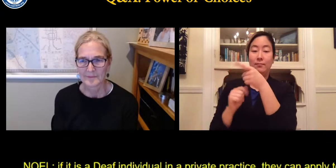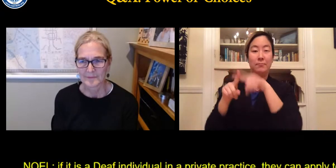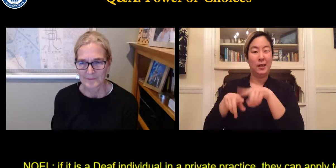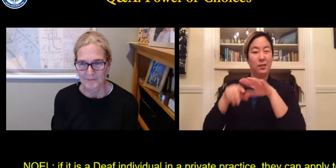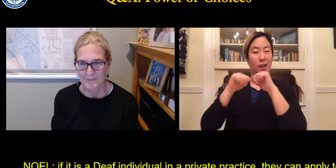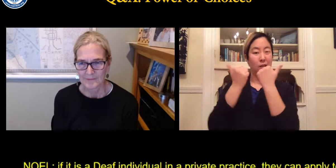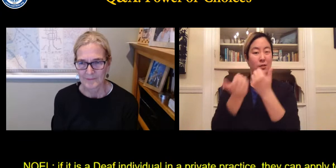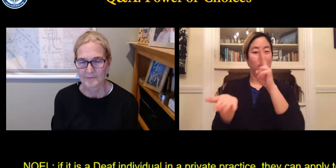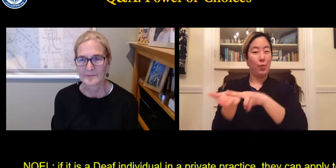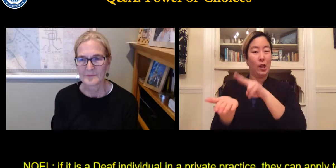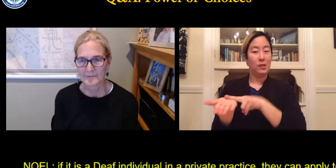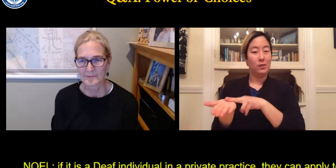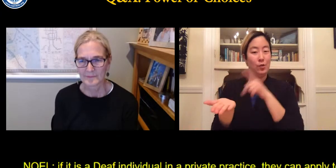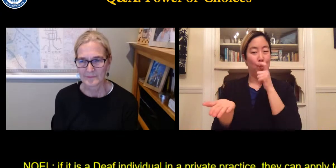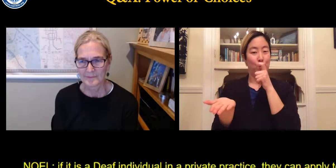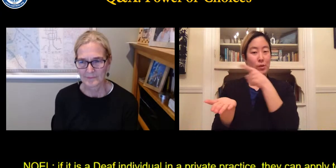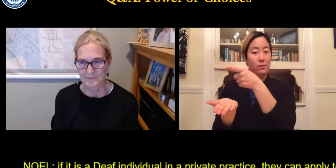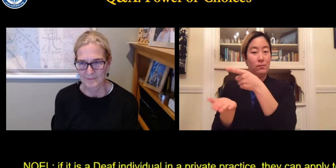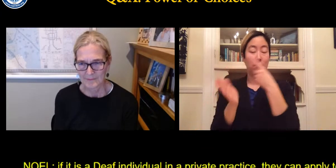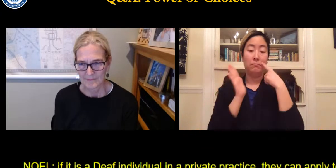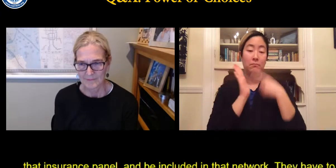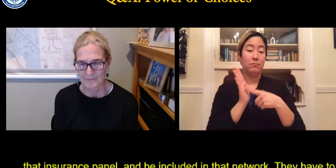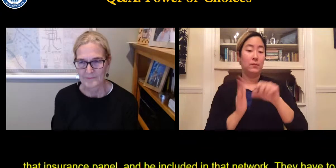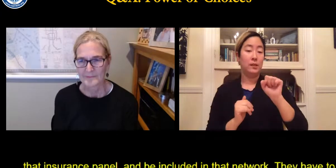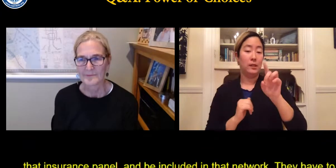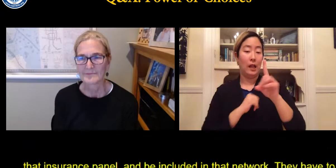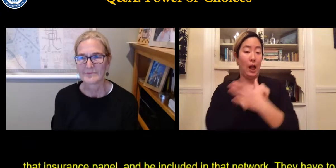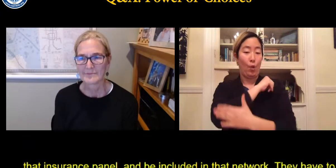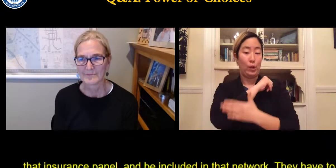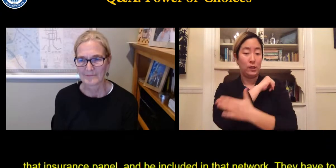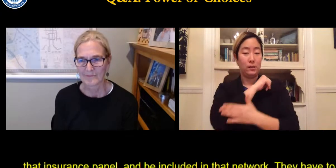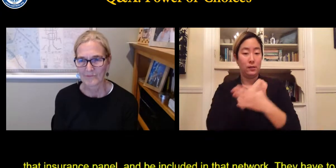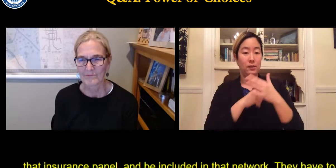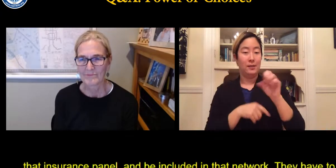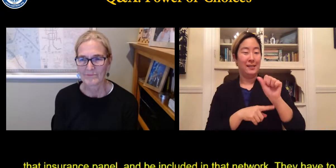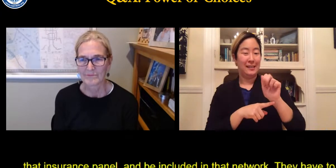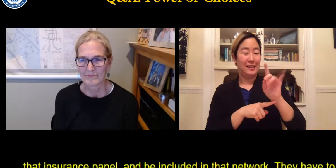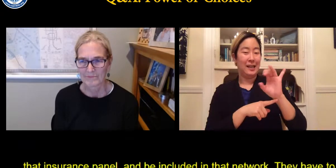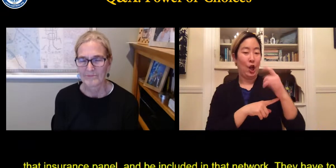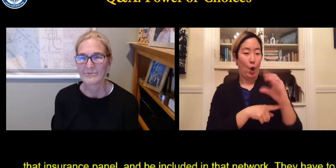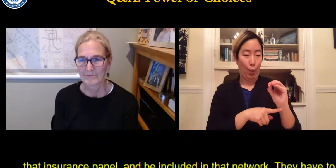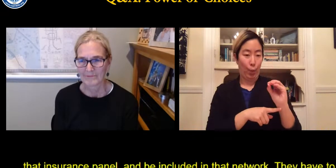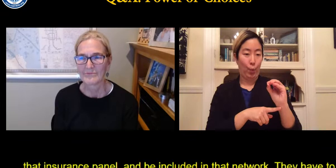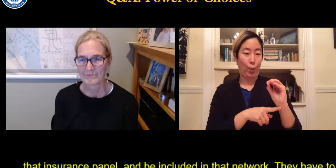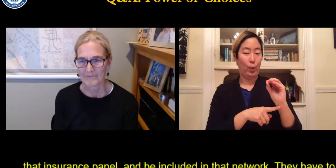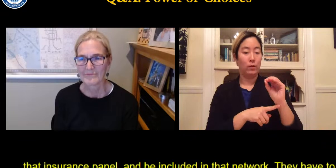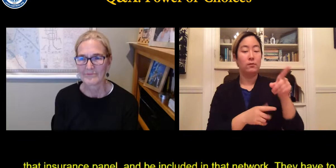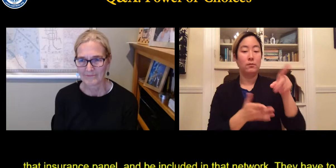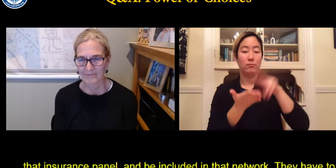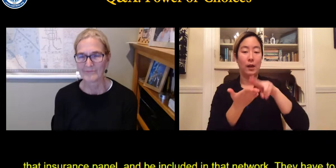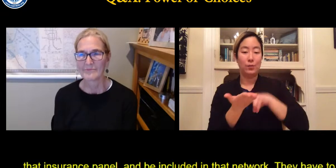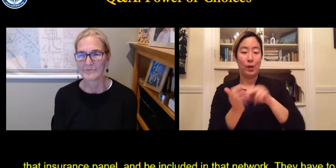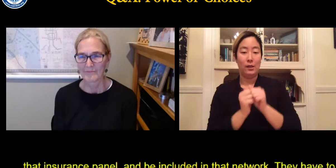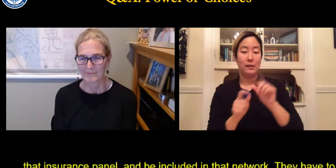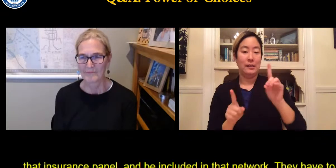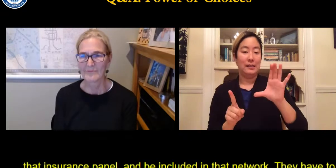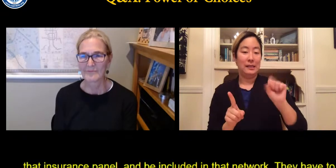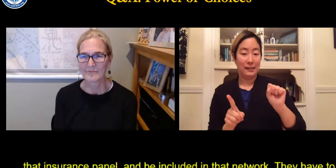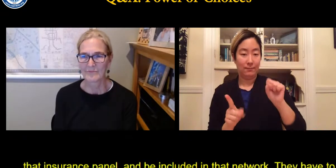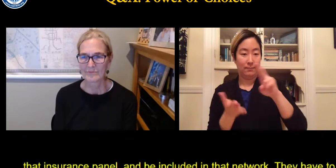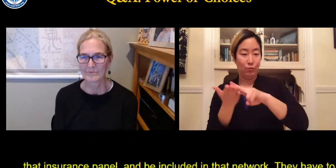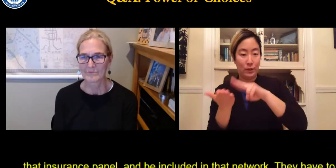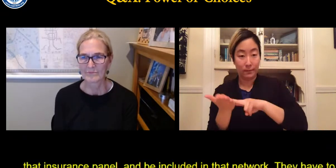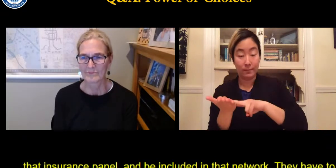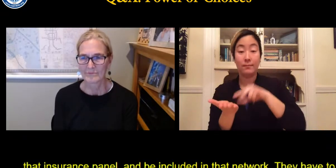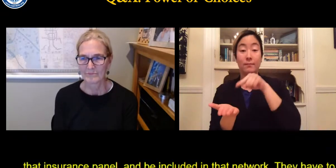Some choose not to do that. Some therapists choose to work for an agency and are contracted. For example,